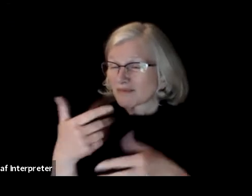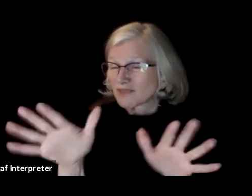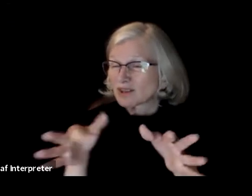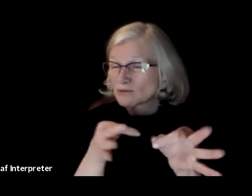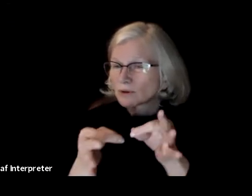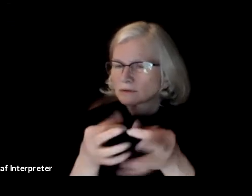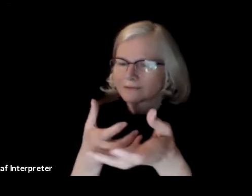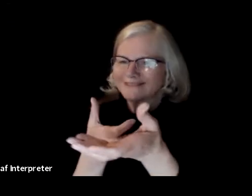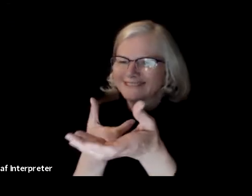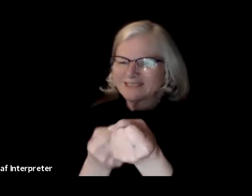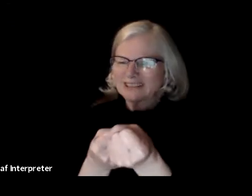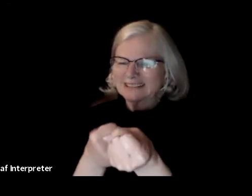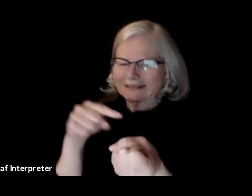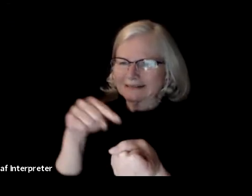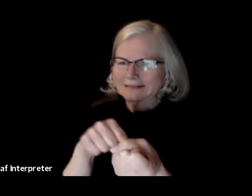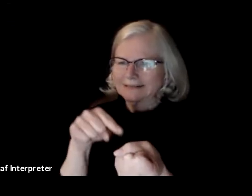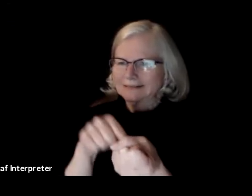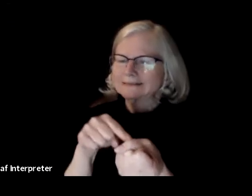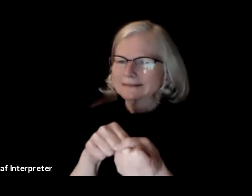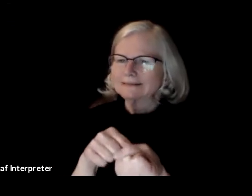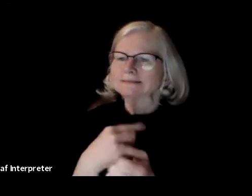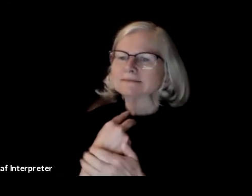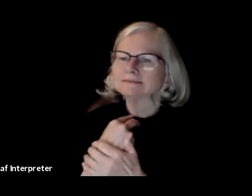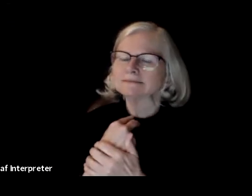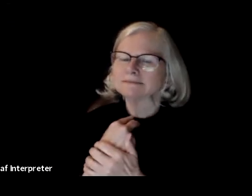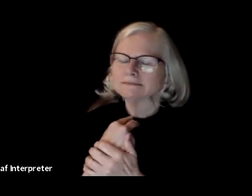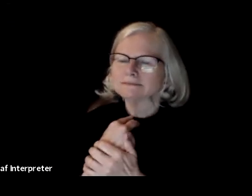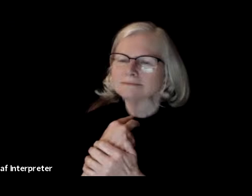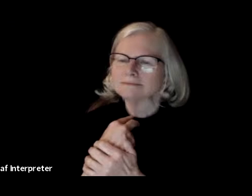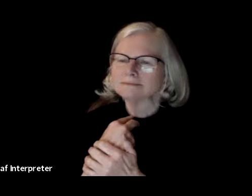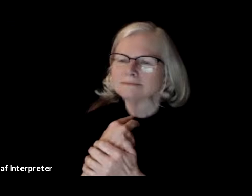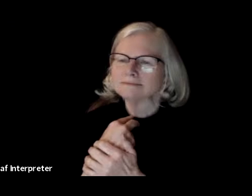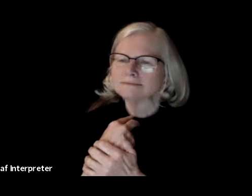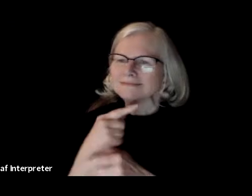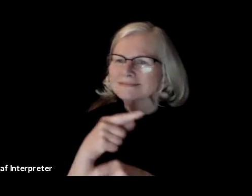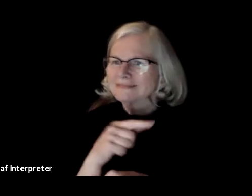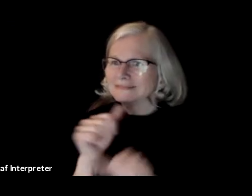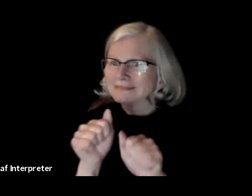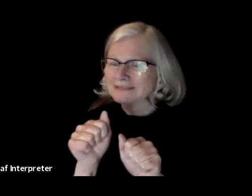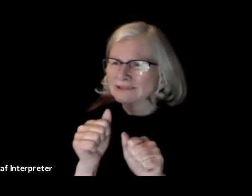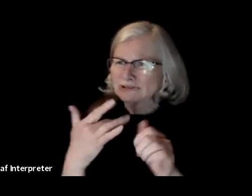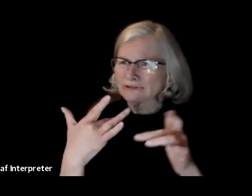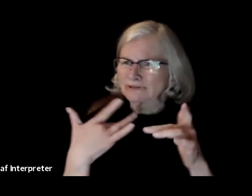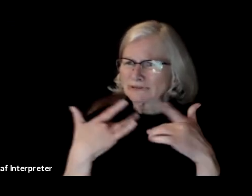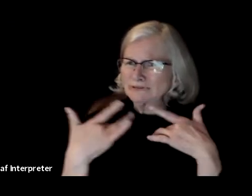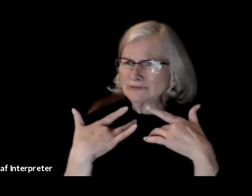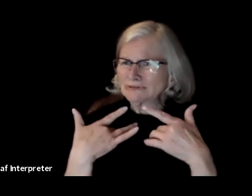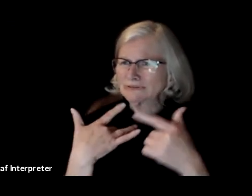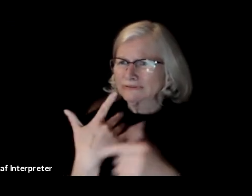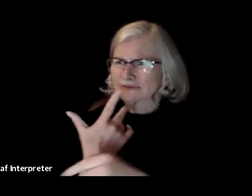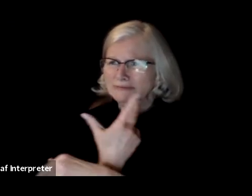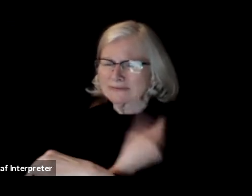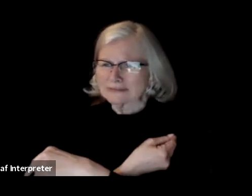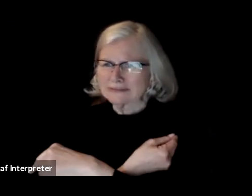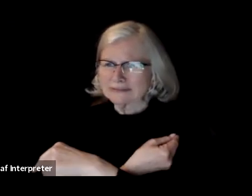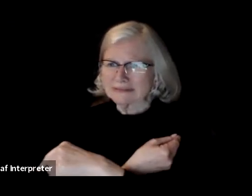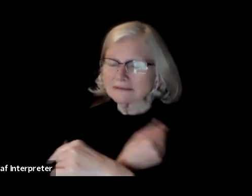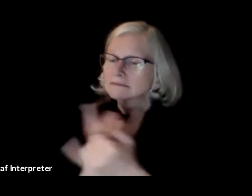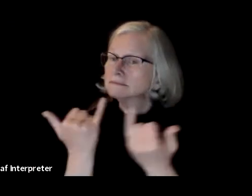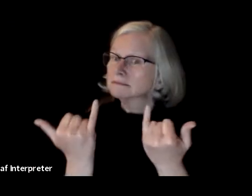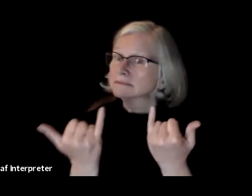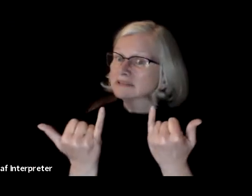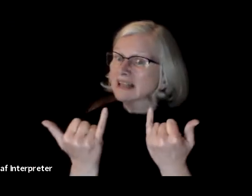work to overcome vaccine hesitancy. And we're now about to launch a peer-to-peer